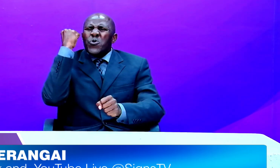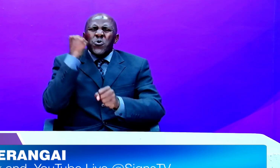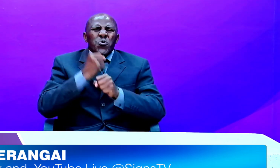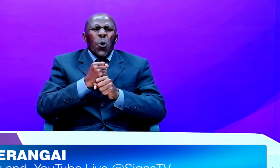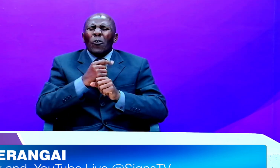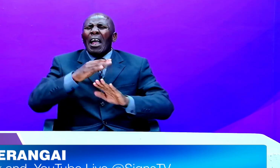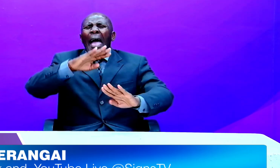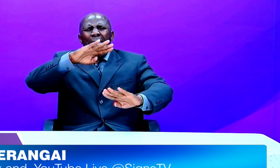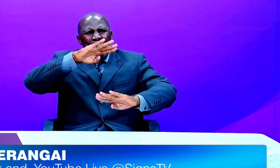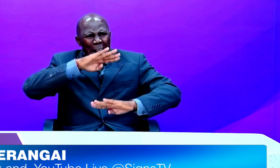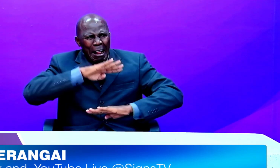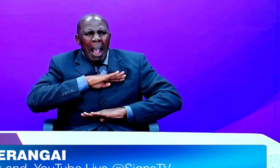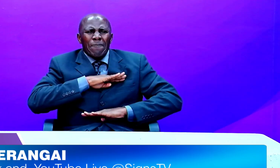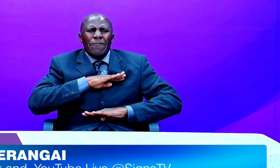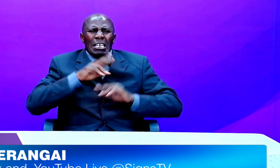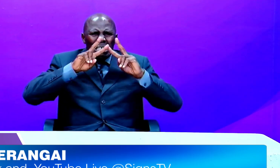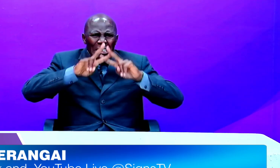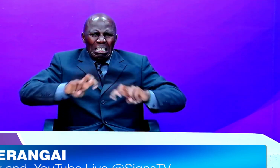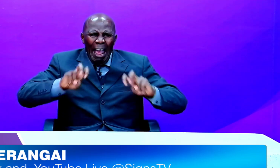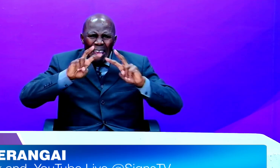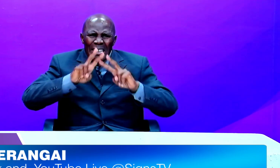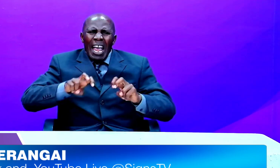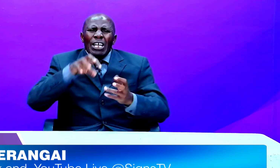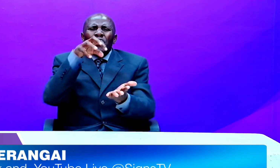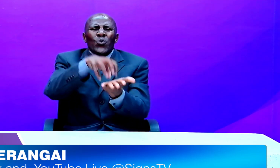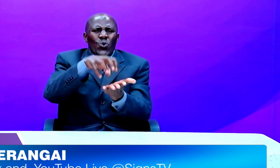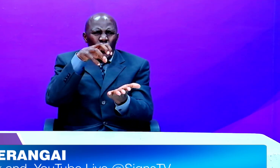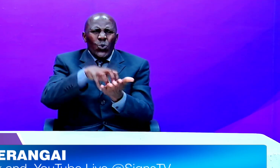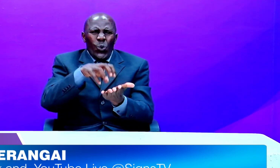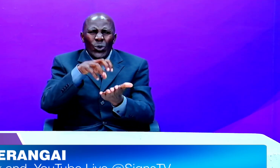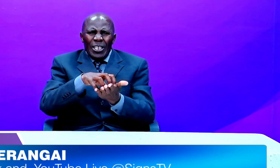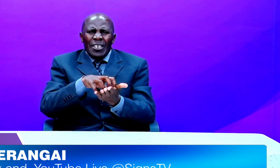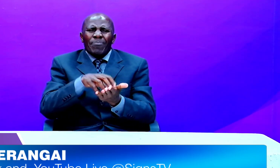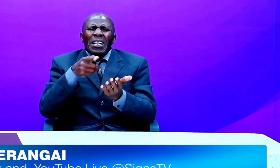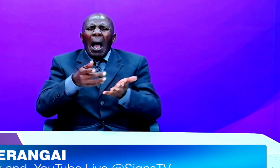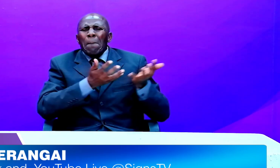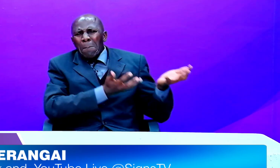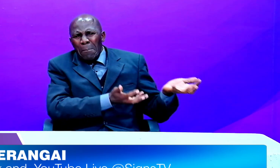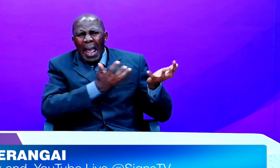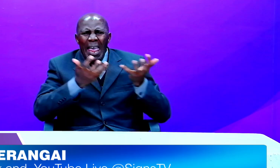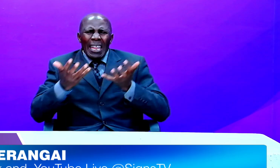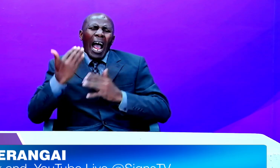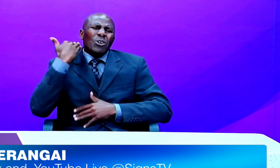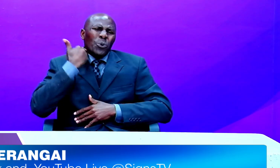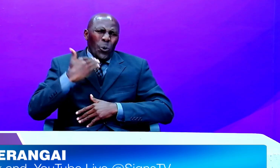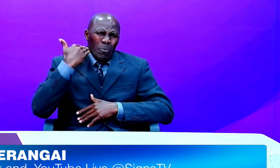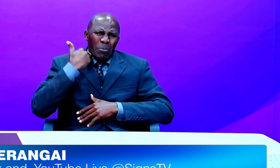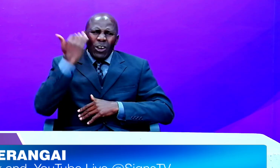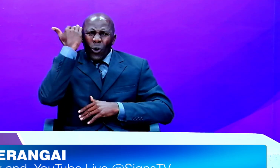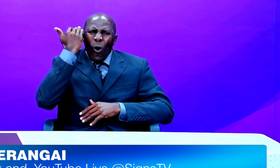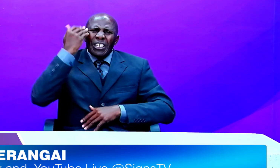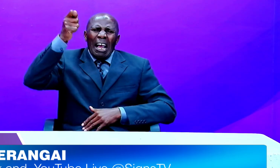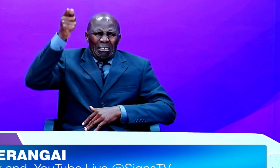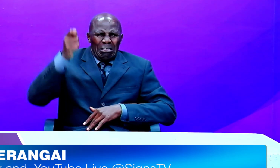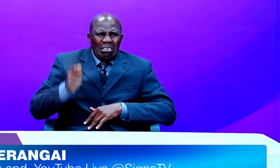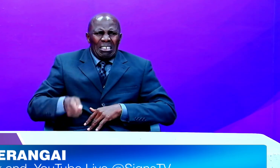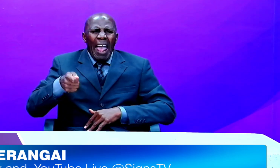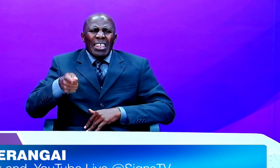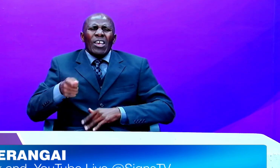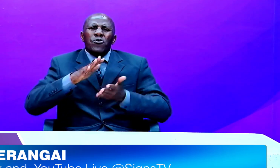The opposition maintains that the government has not done enough to investigate these cases thoroughly and bring perpetrators to justice,